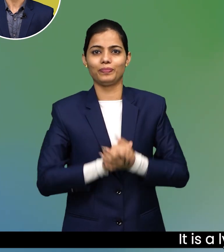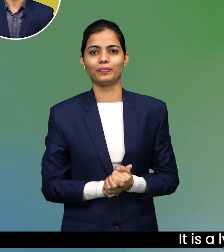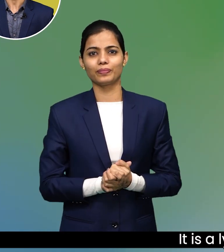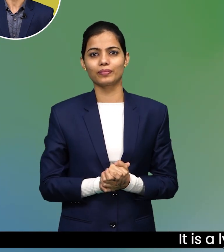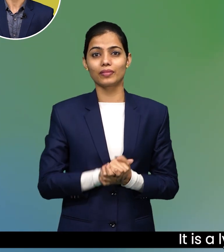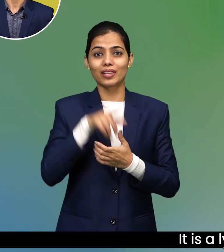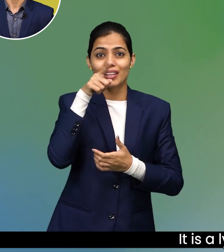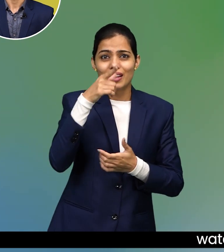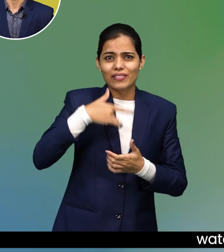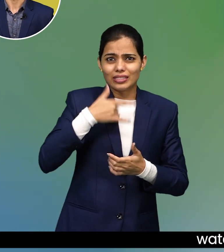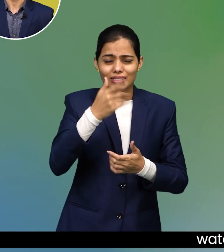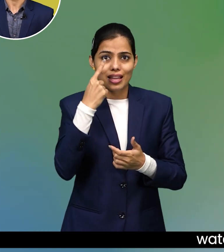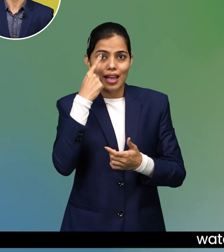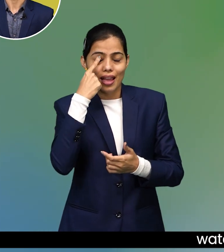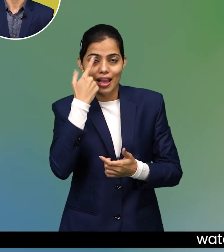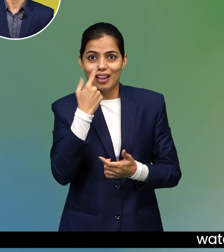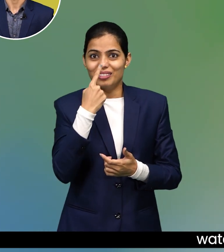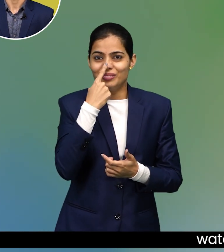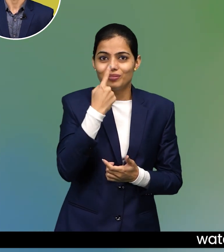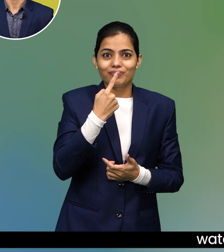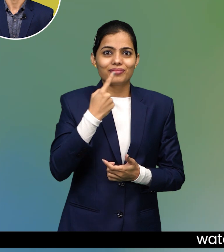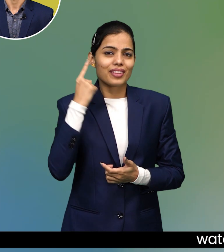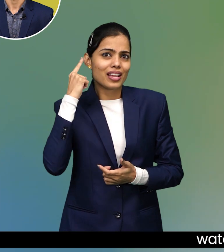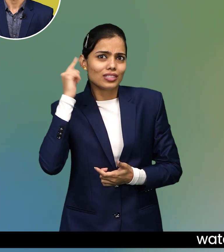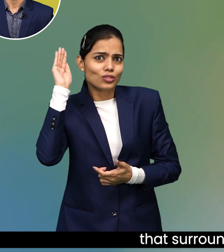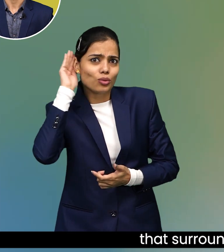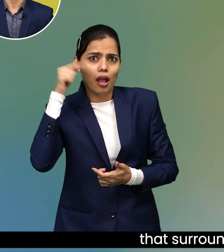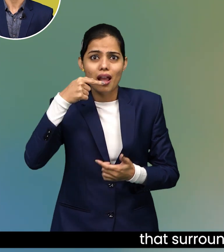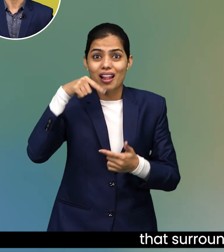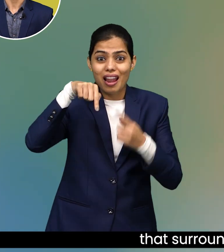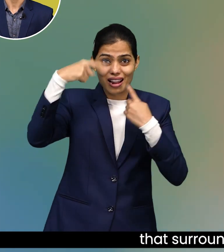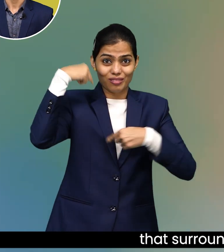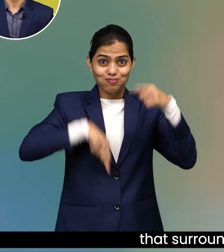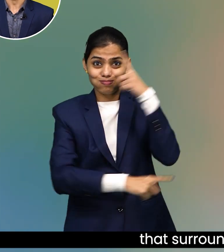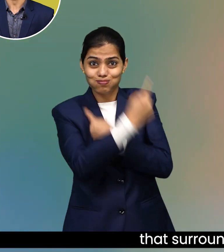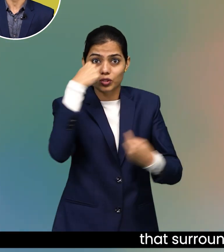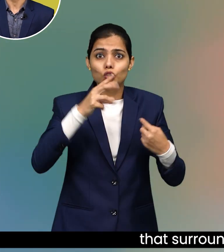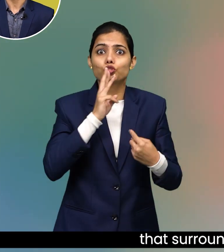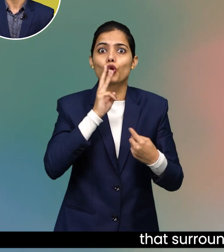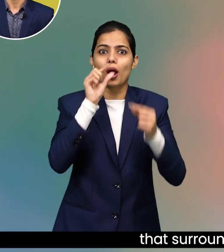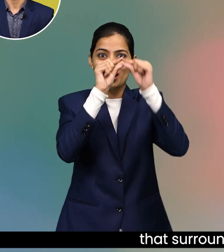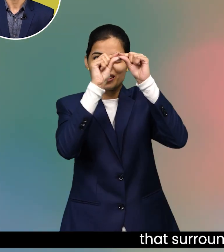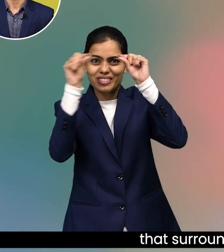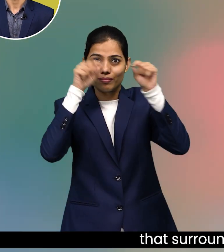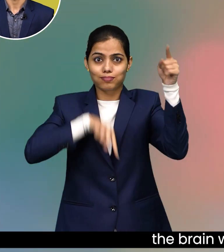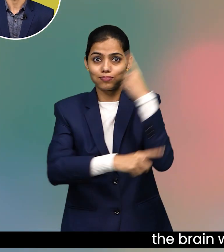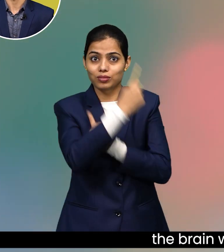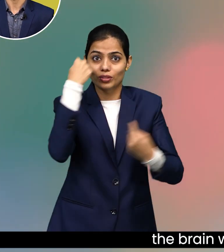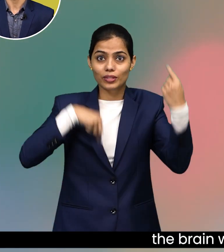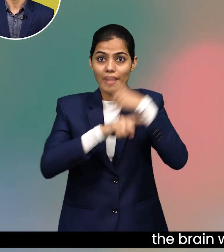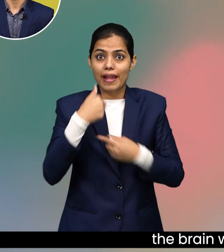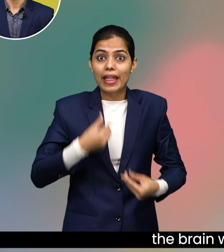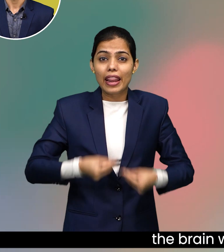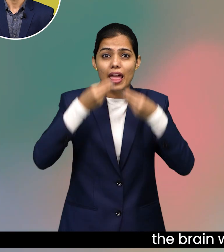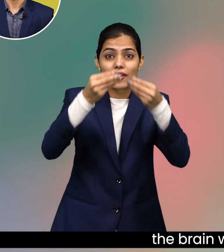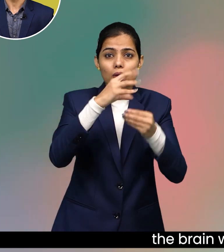It is a lymph-like watery fluid that surrounds and protects the